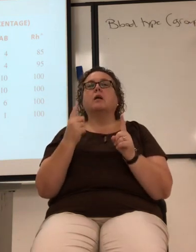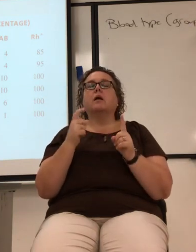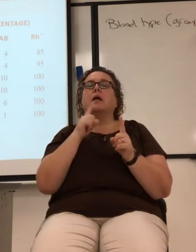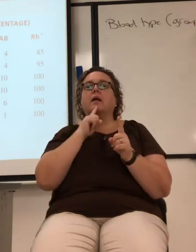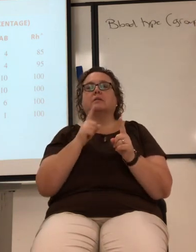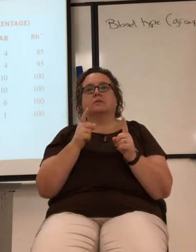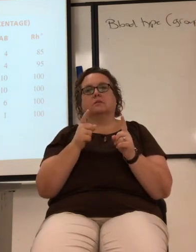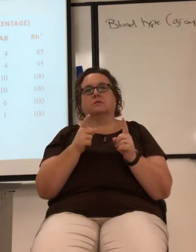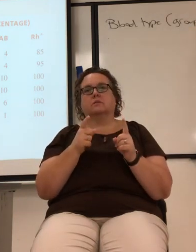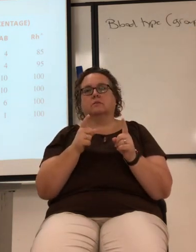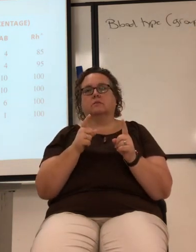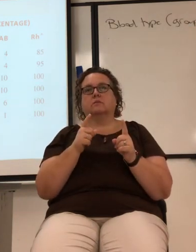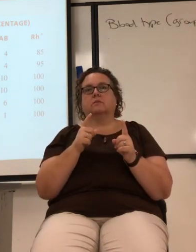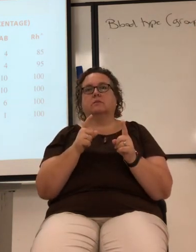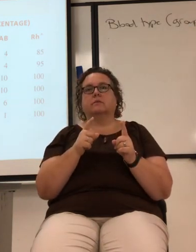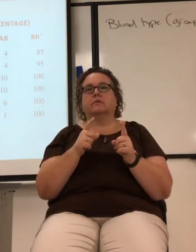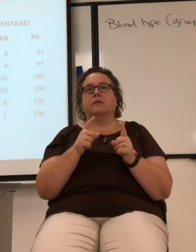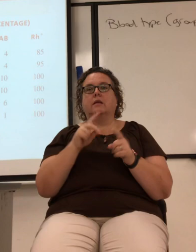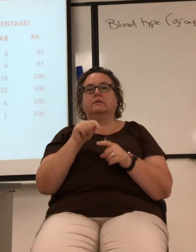question,